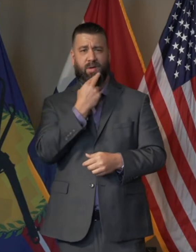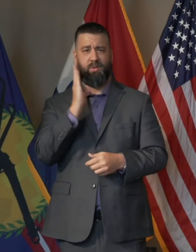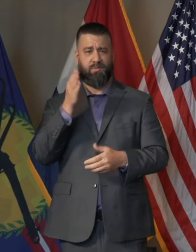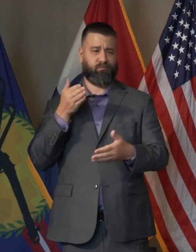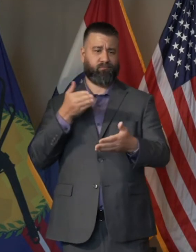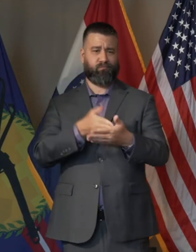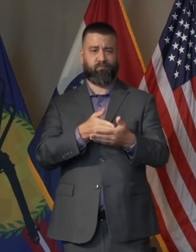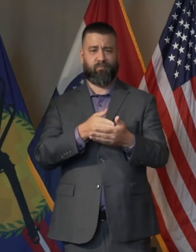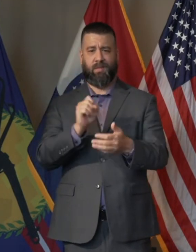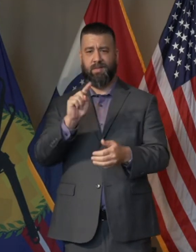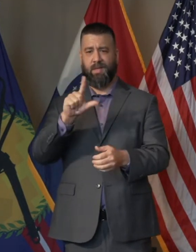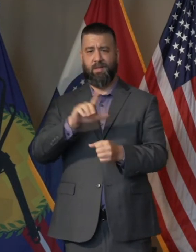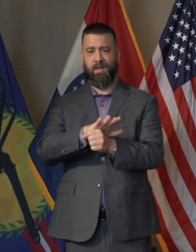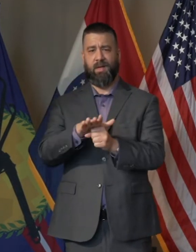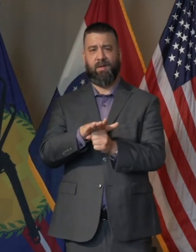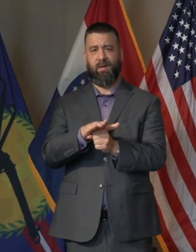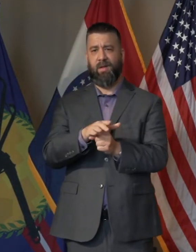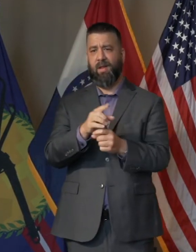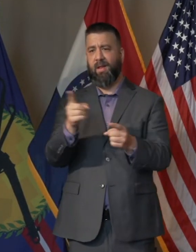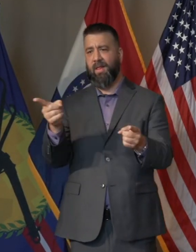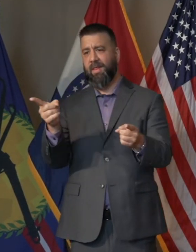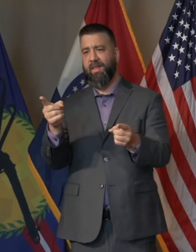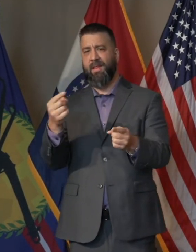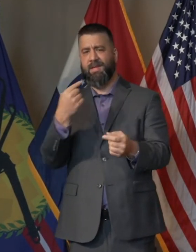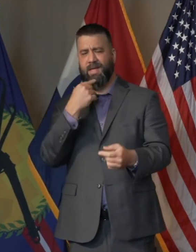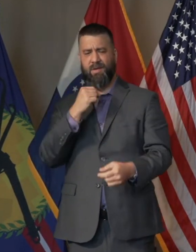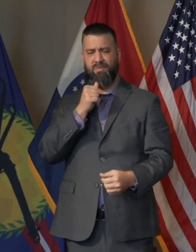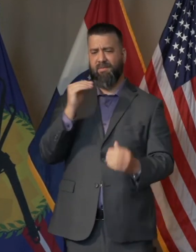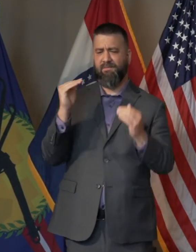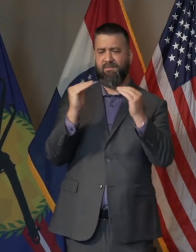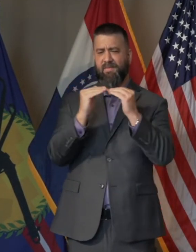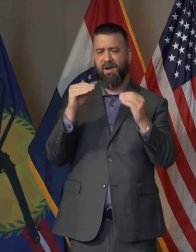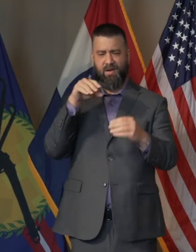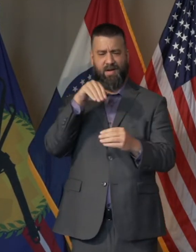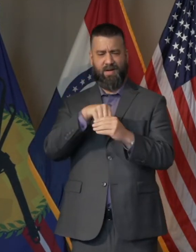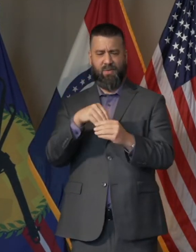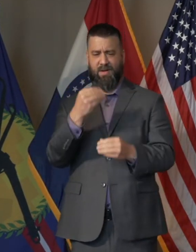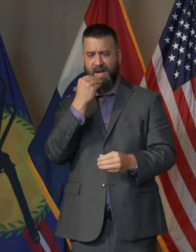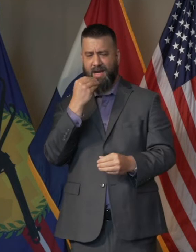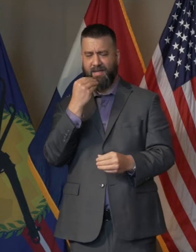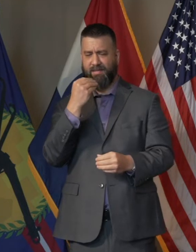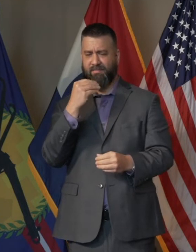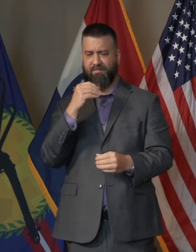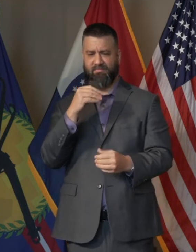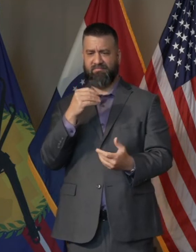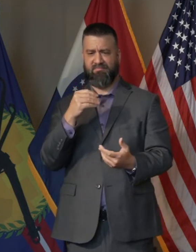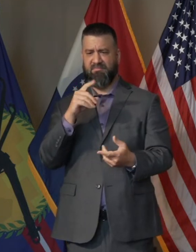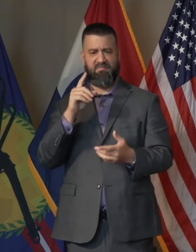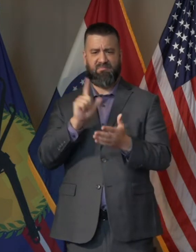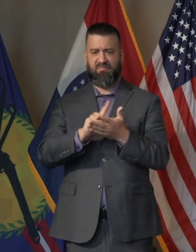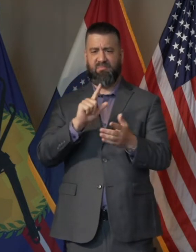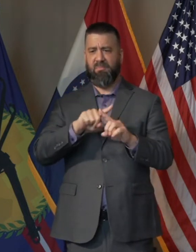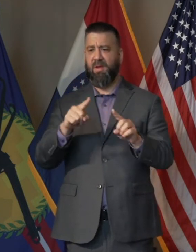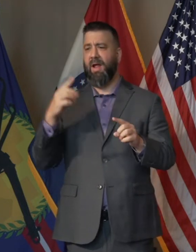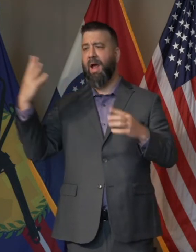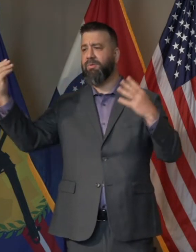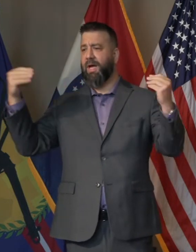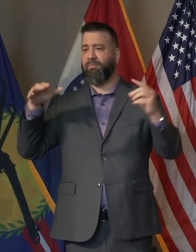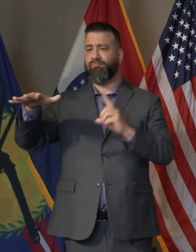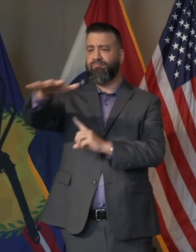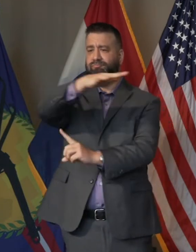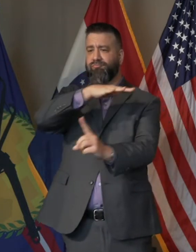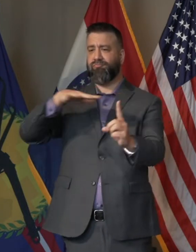that they don't feel like it's fair for no indoor dining in St. Louis County, where as other municipalities, the city, adjoining